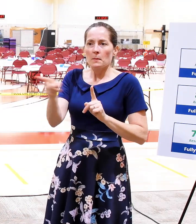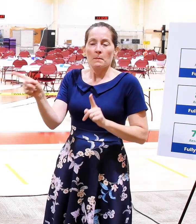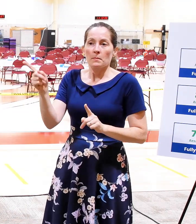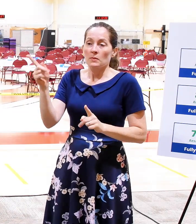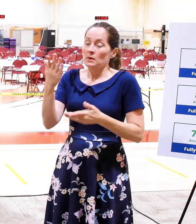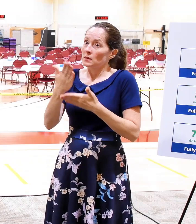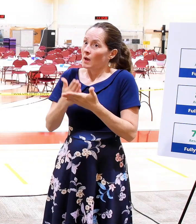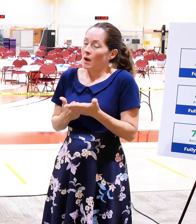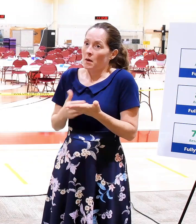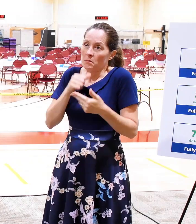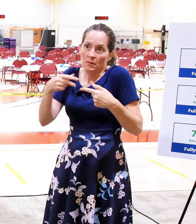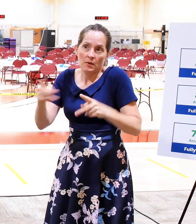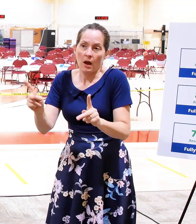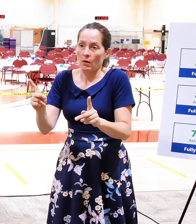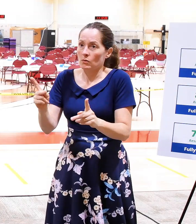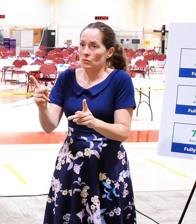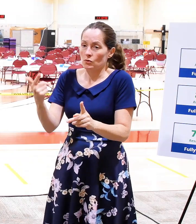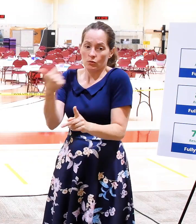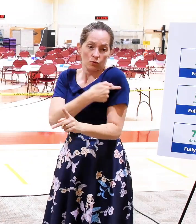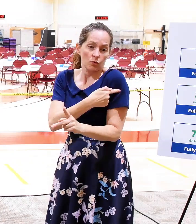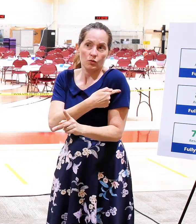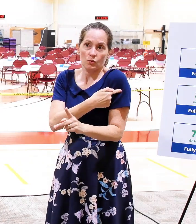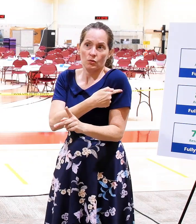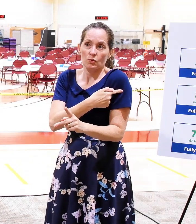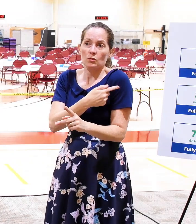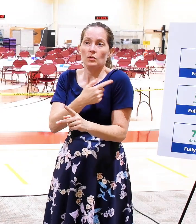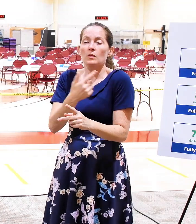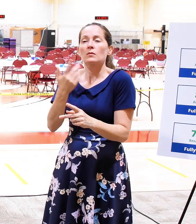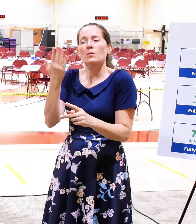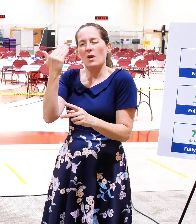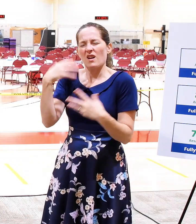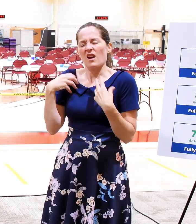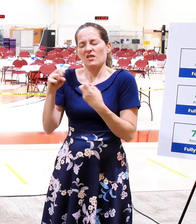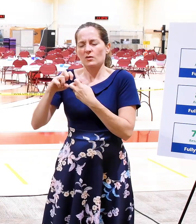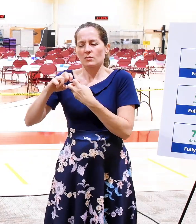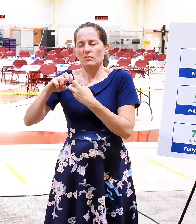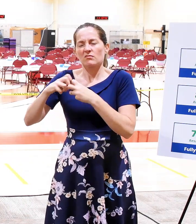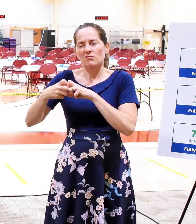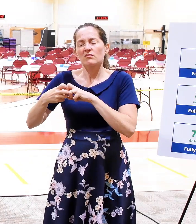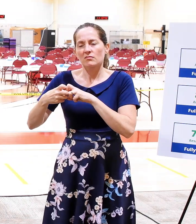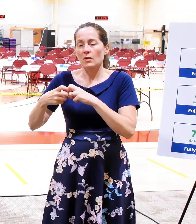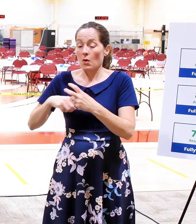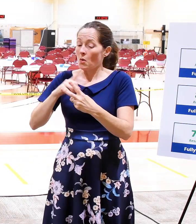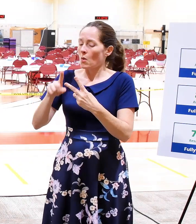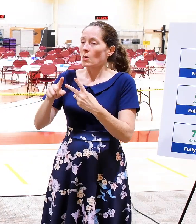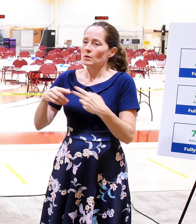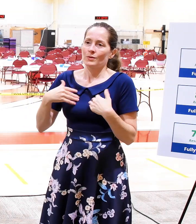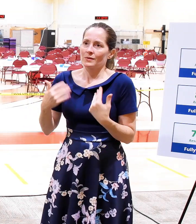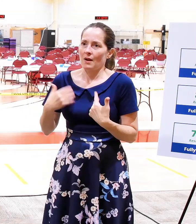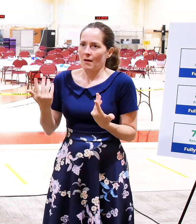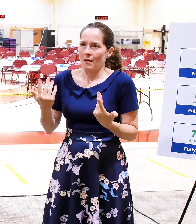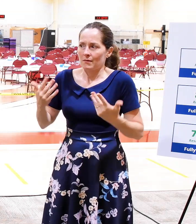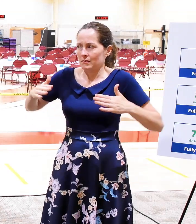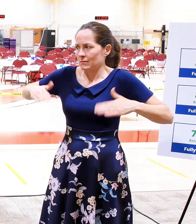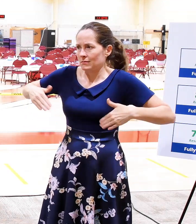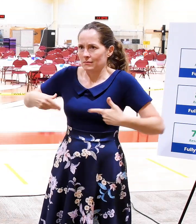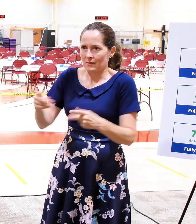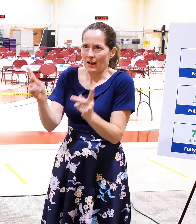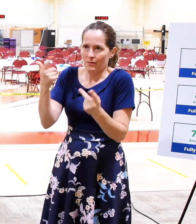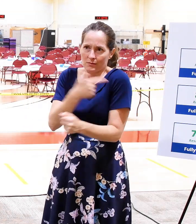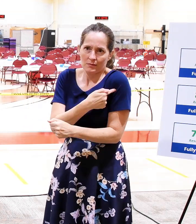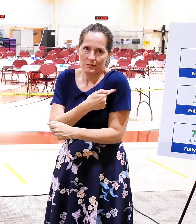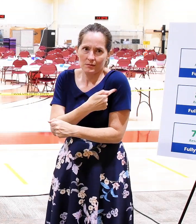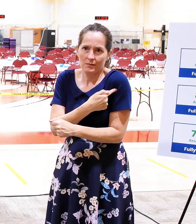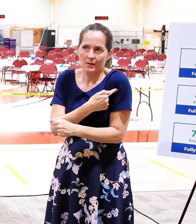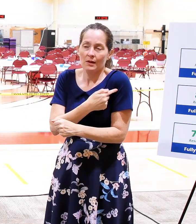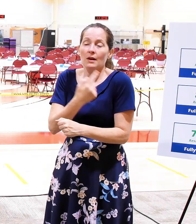issues or are too young yet to receive the vaccine. For our parents and eligible students,